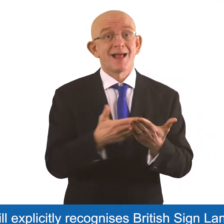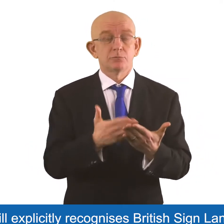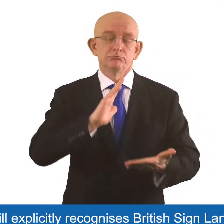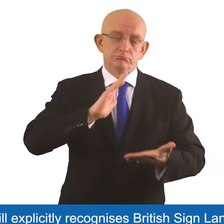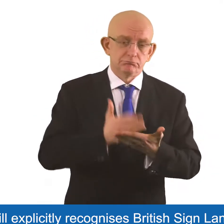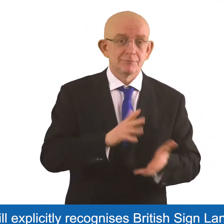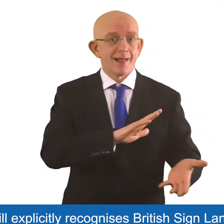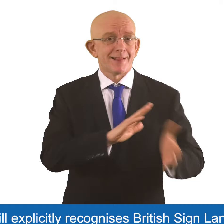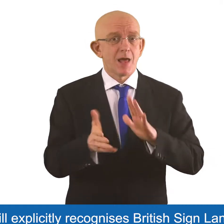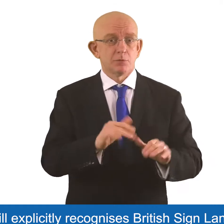and Scotland.